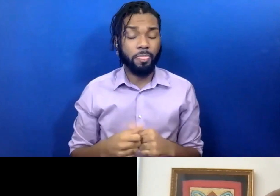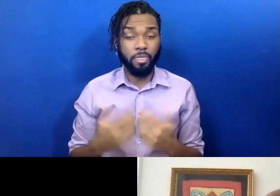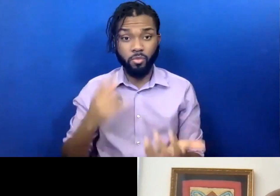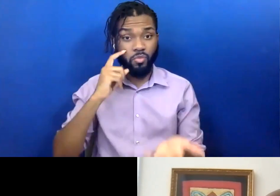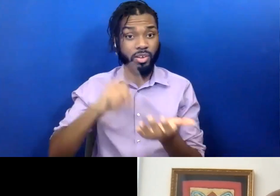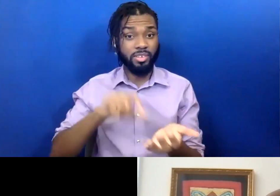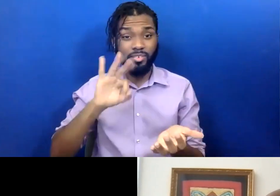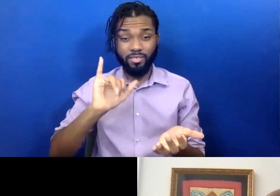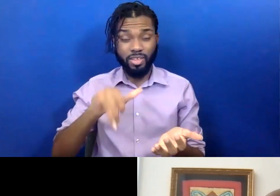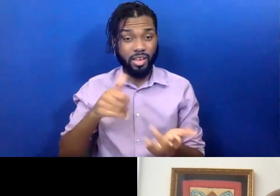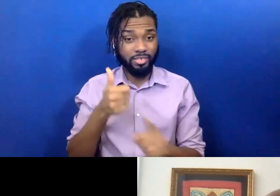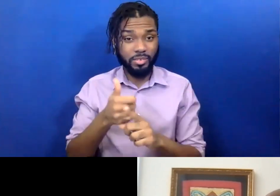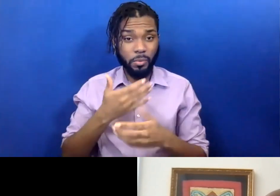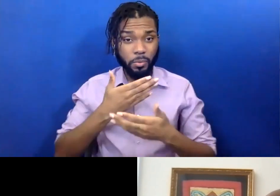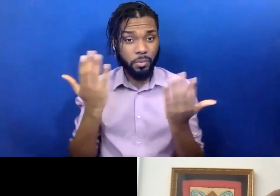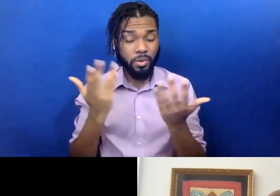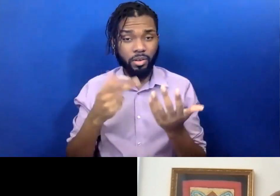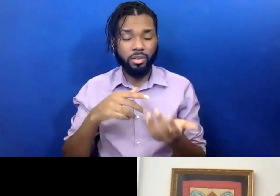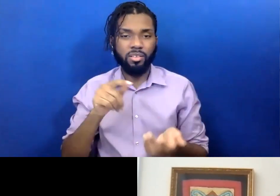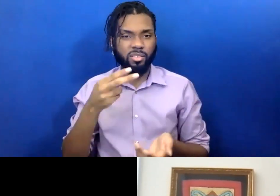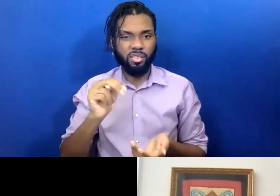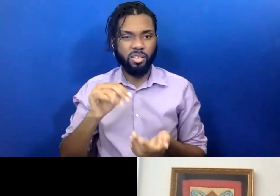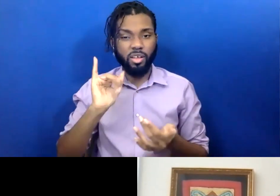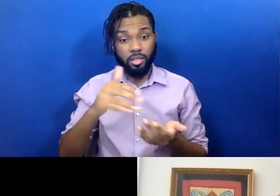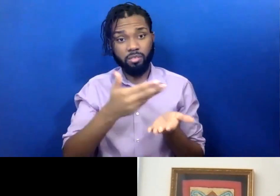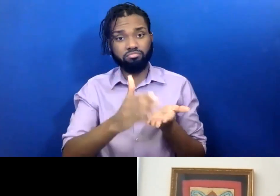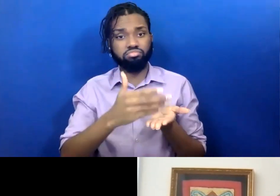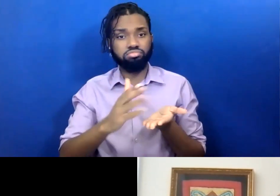present, then exclusionary practices will continue.